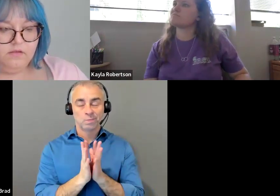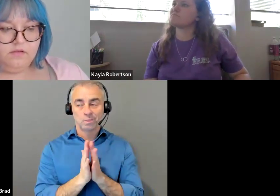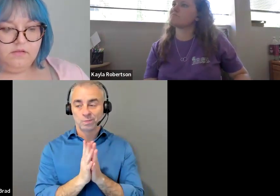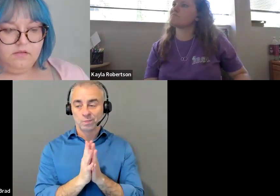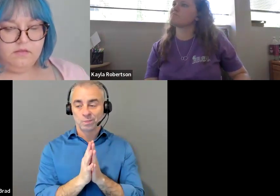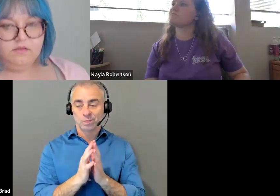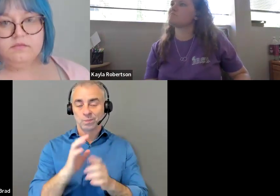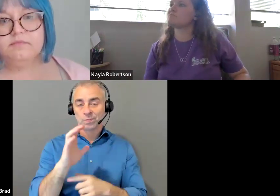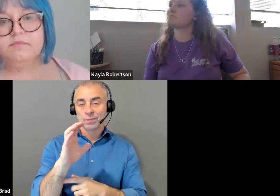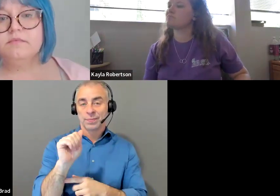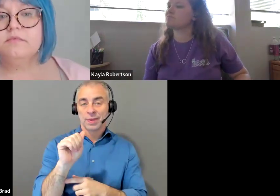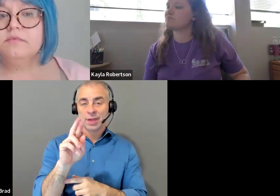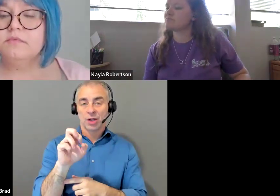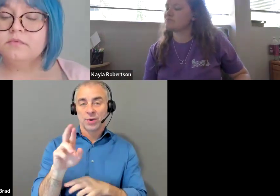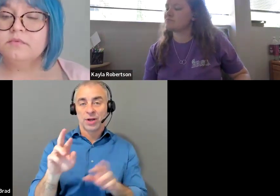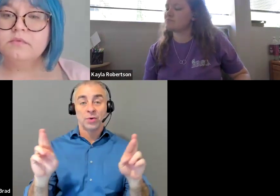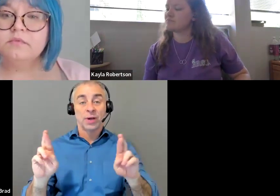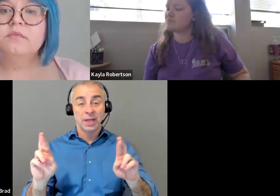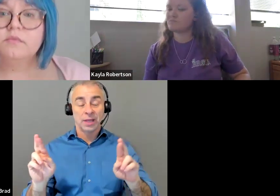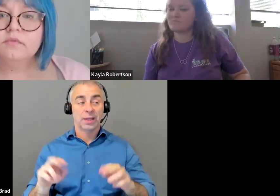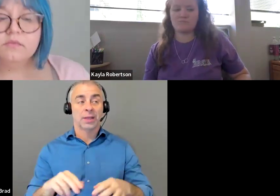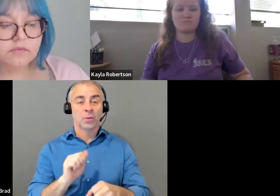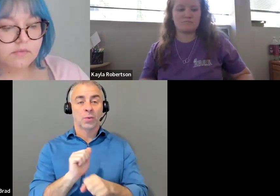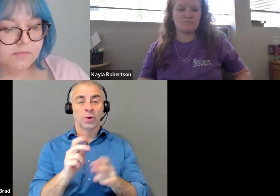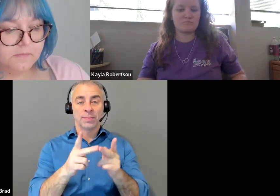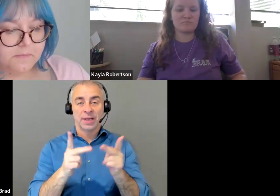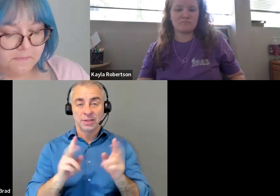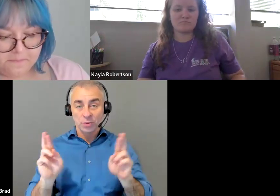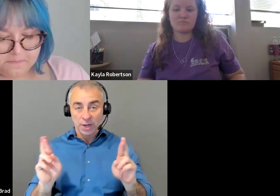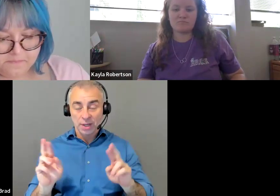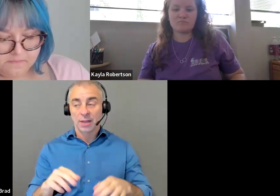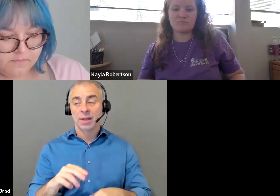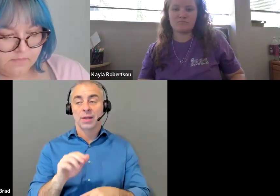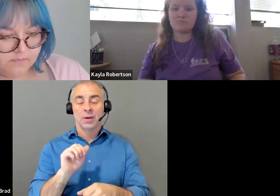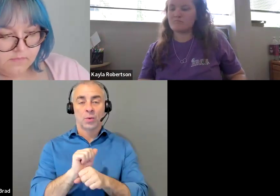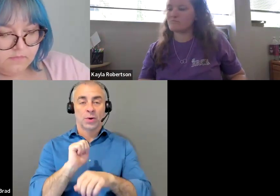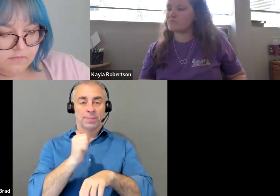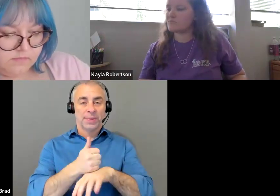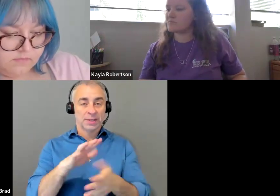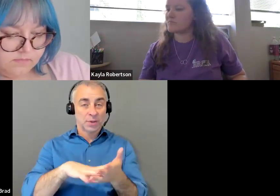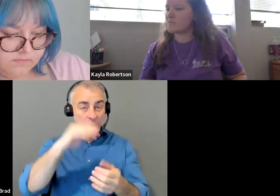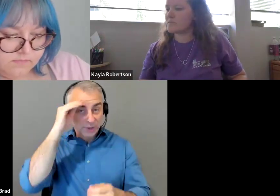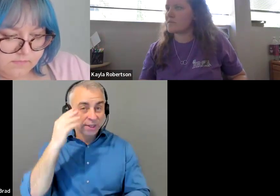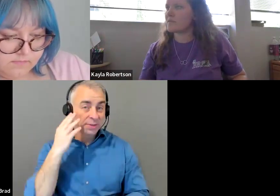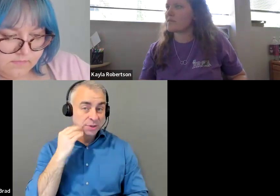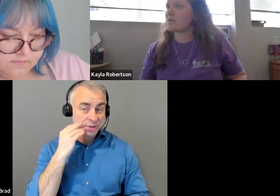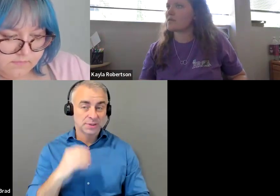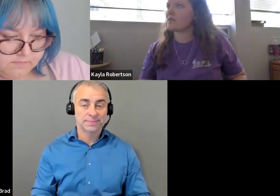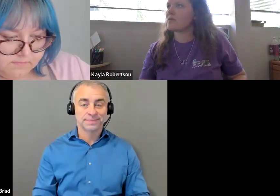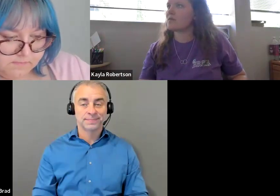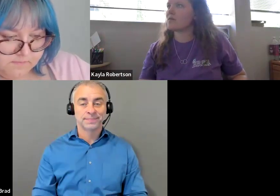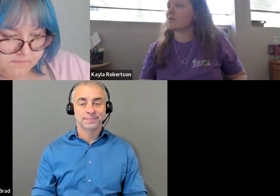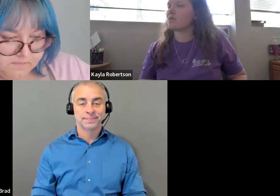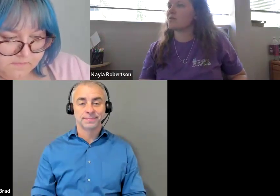some career readiness, some workplace readiness, some work-based learning experiences. We